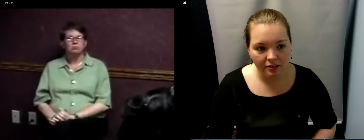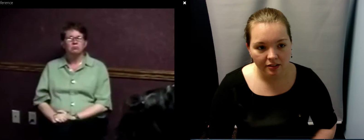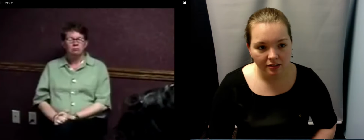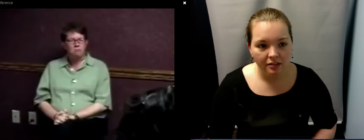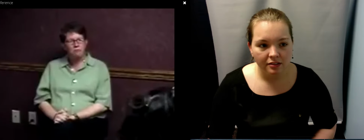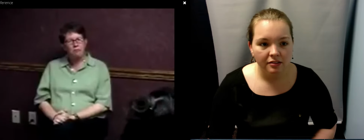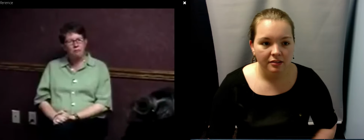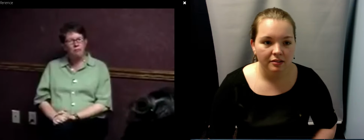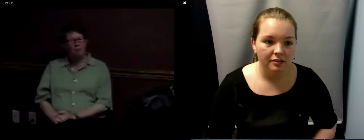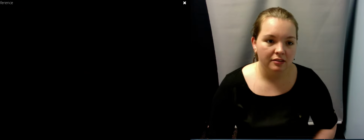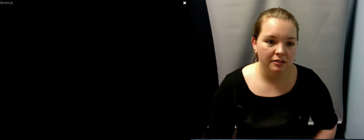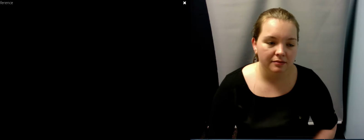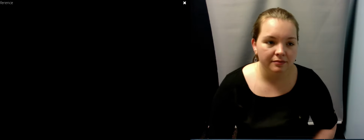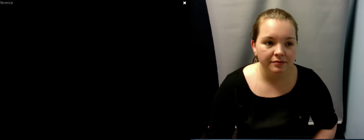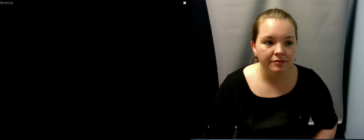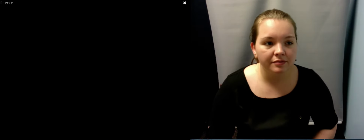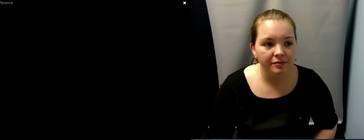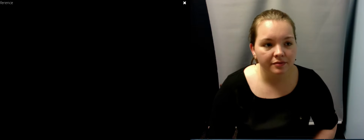end.